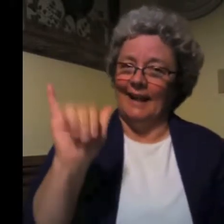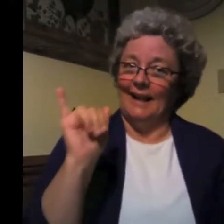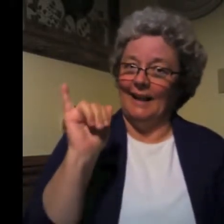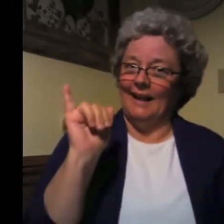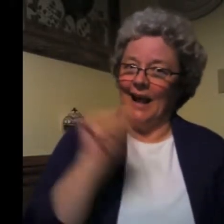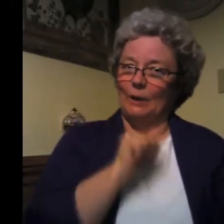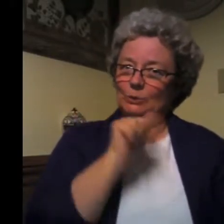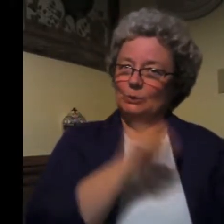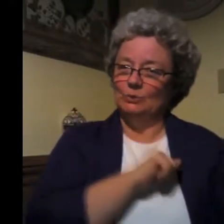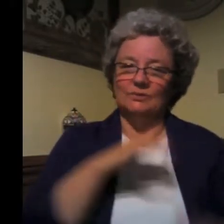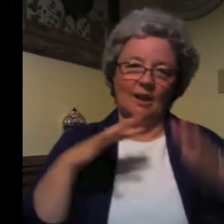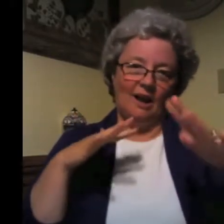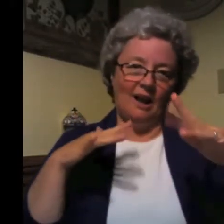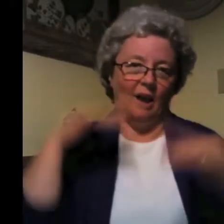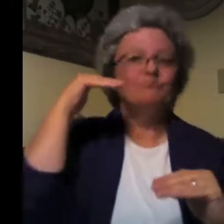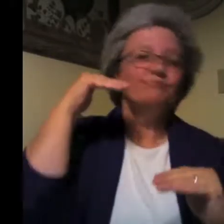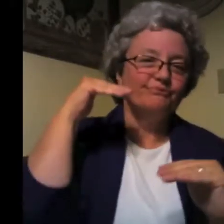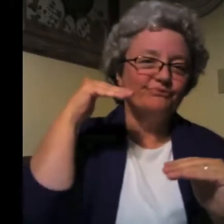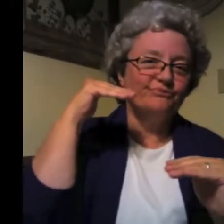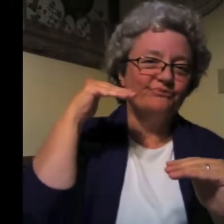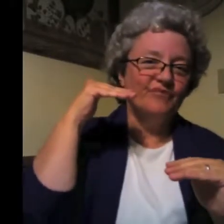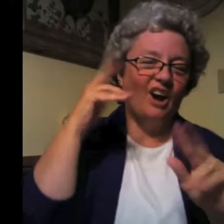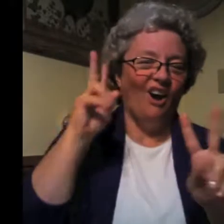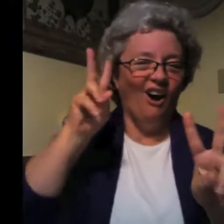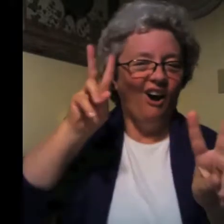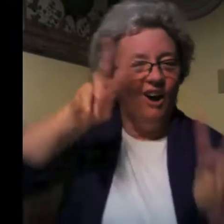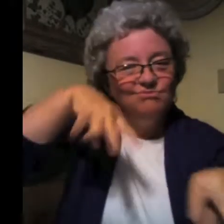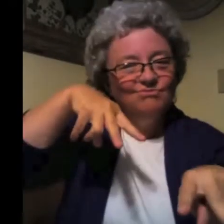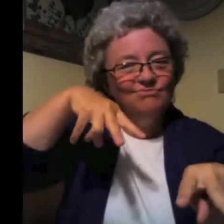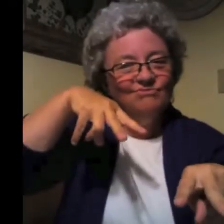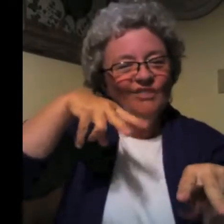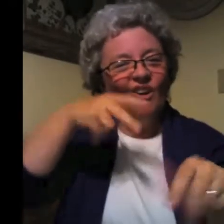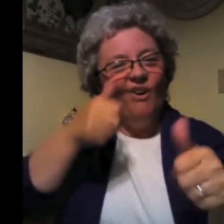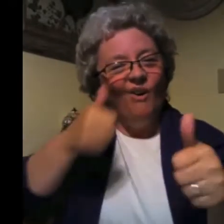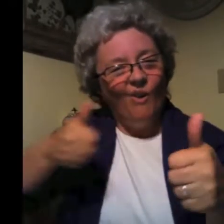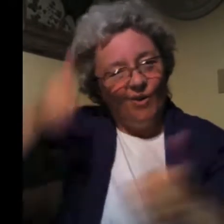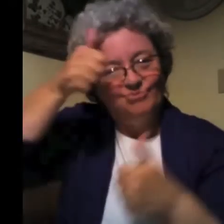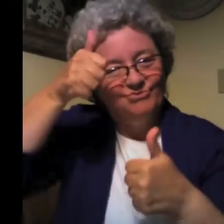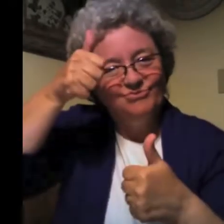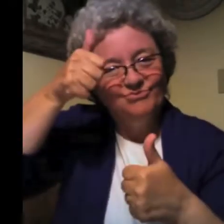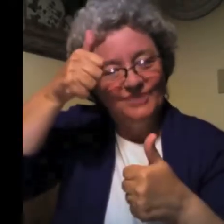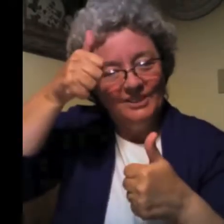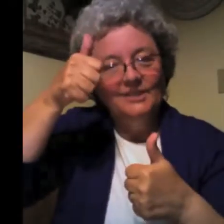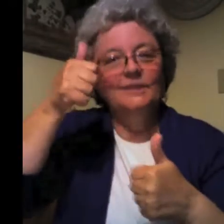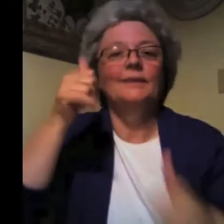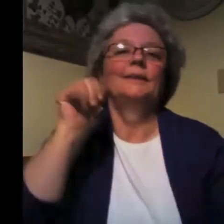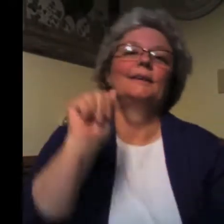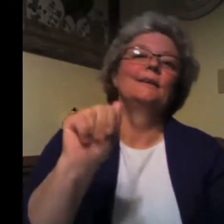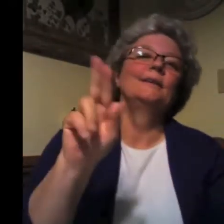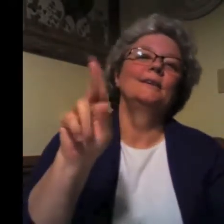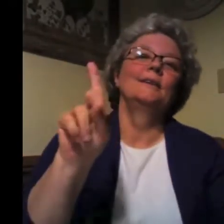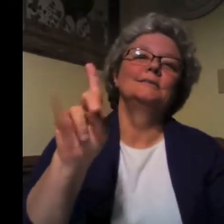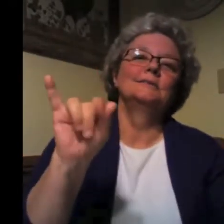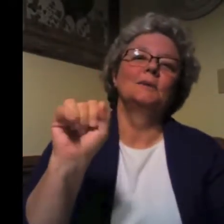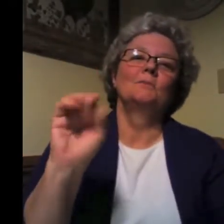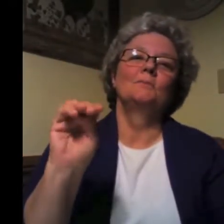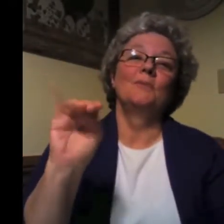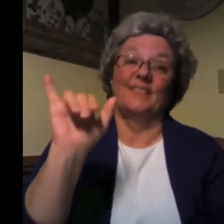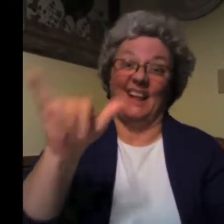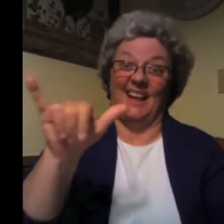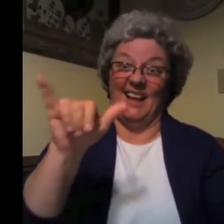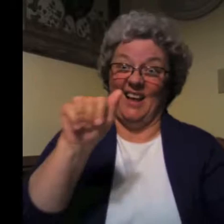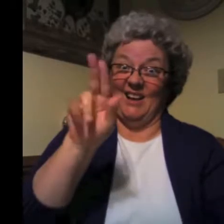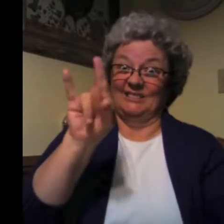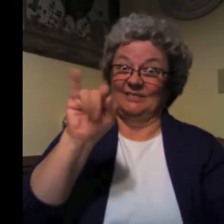That attitude, that speaking is better than sign language, and that hearing or ones who use their voice look down